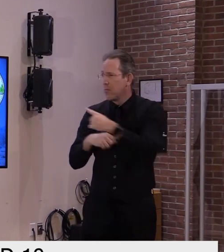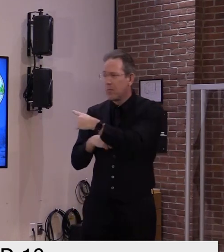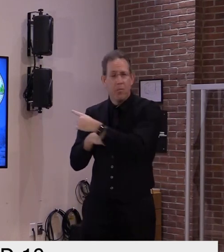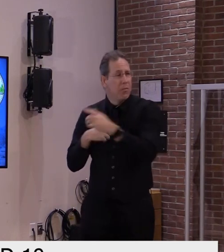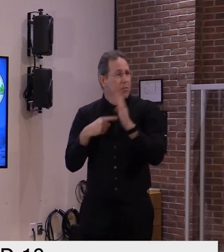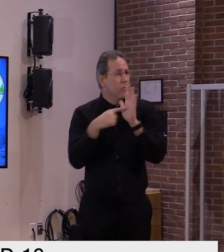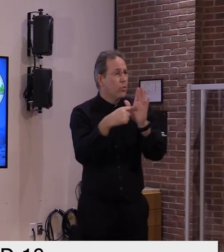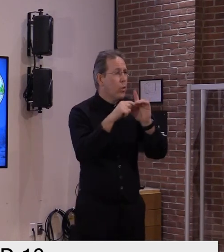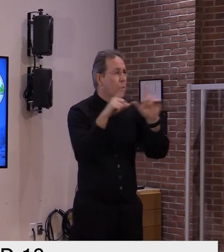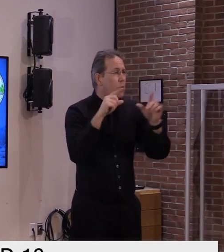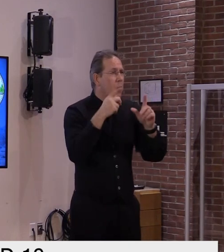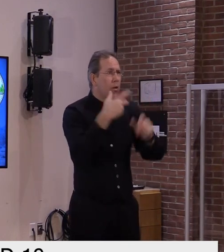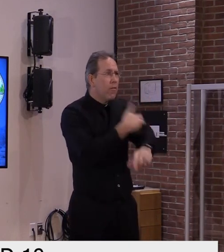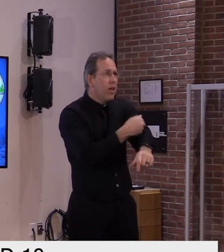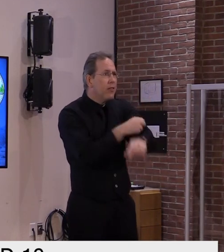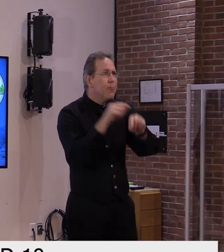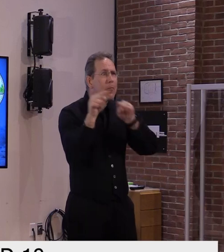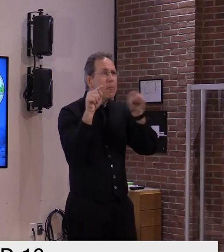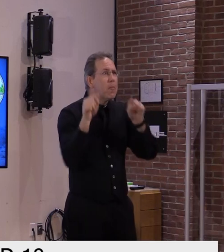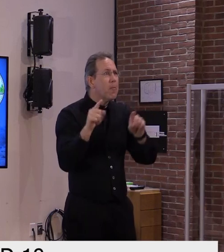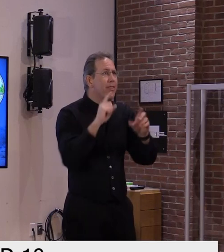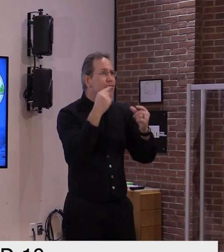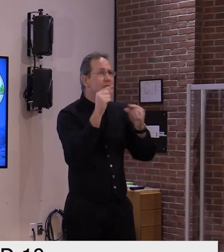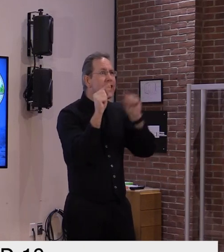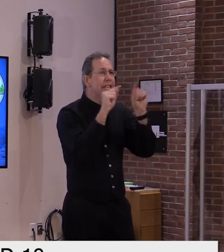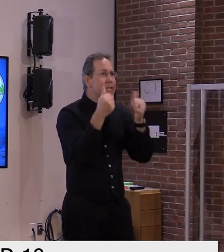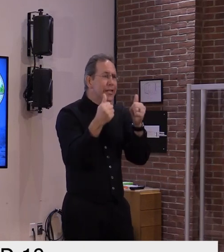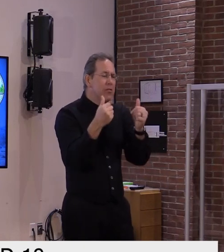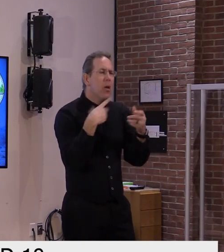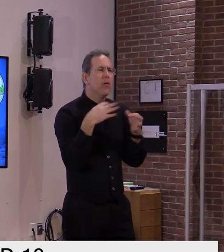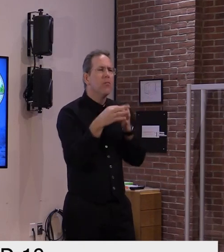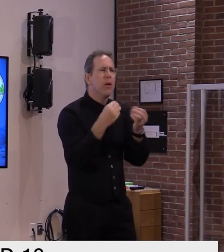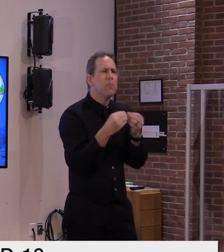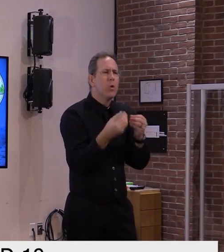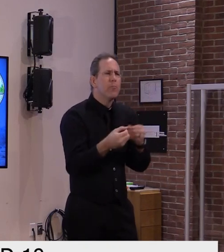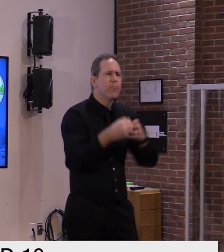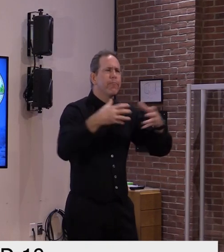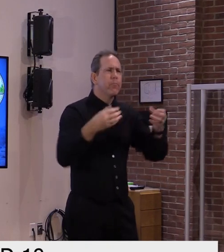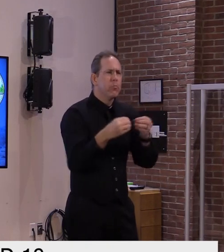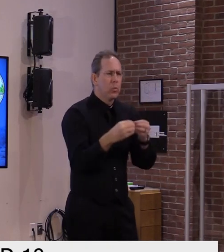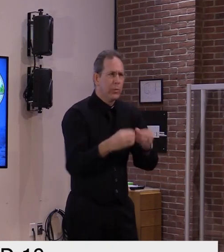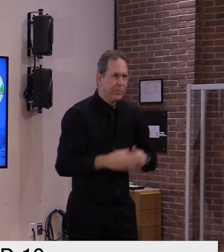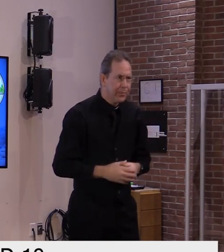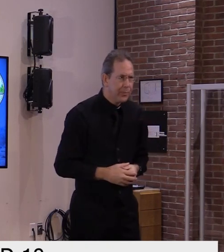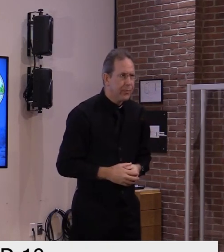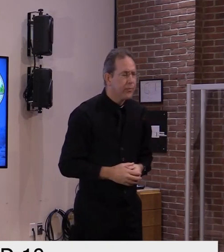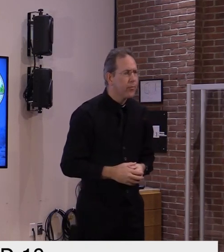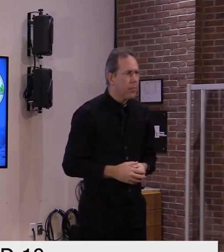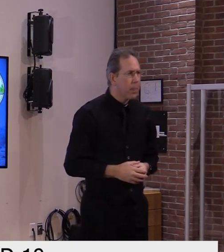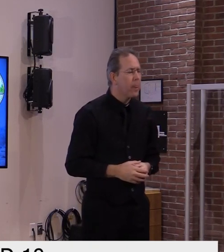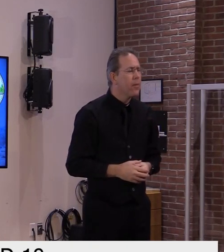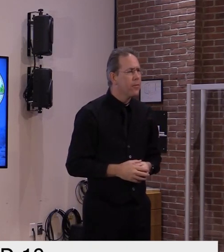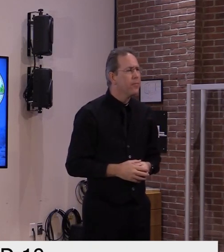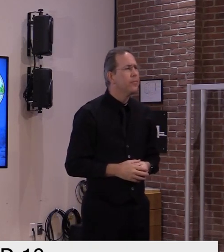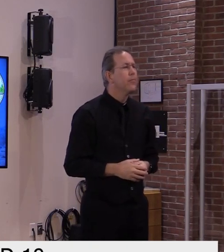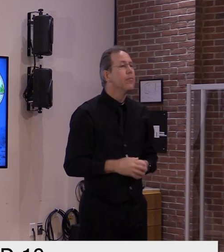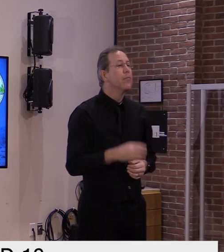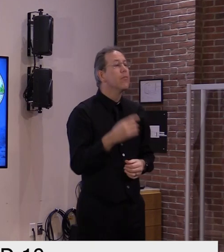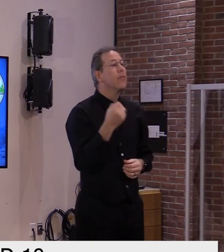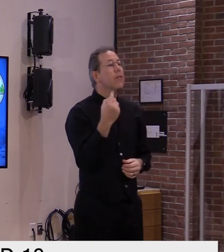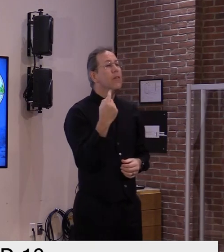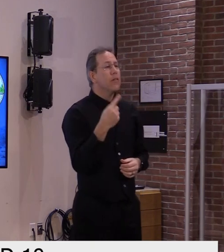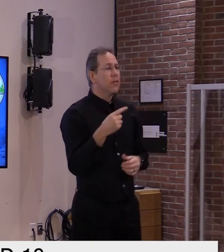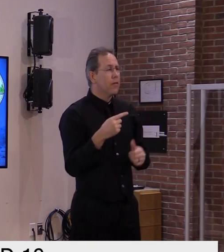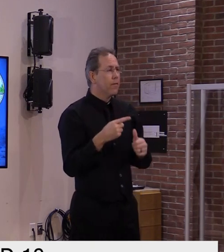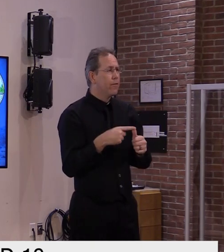administered. And we currently are almost at 25 doses administered for just the first dose, plus an